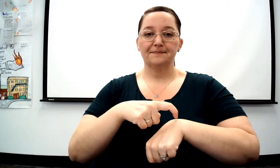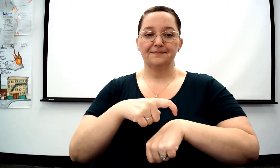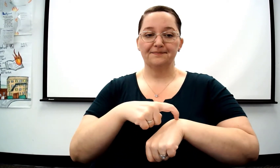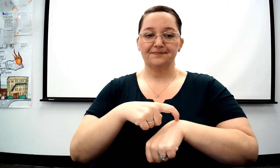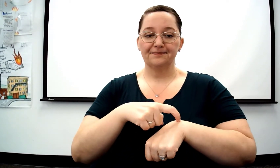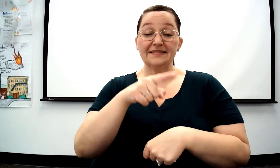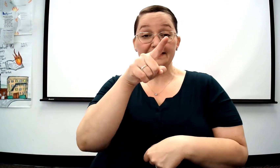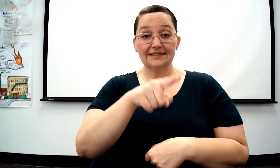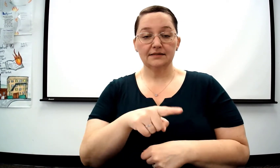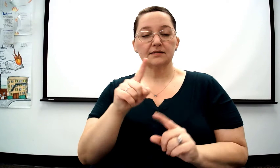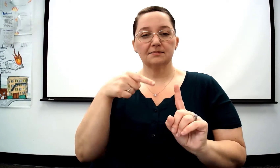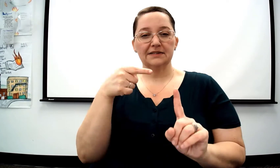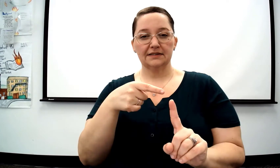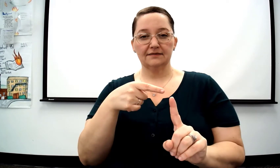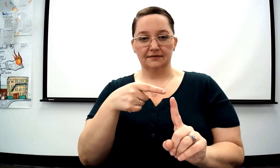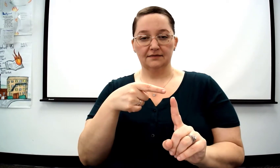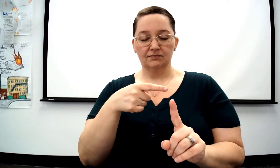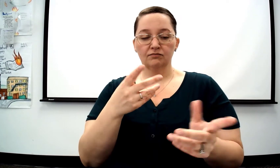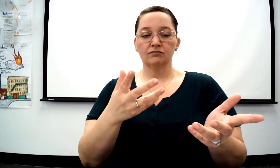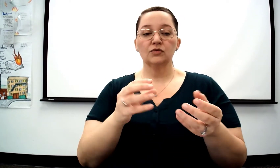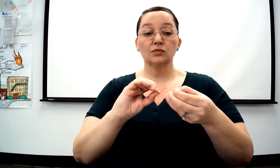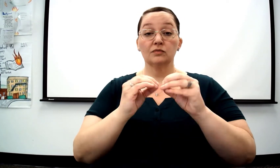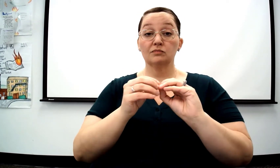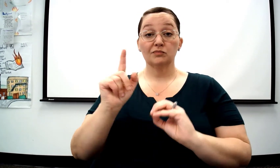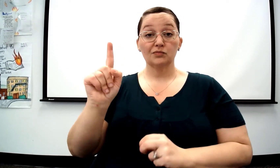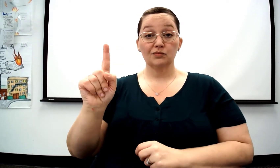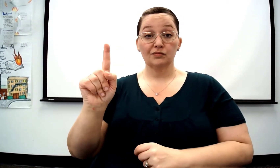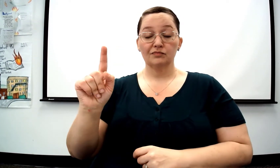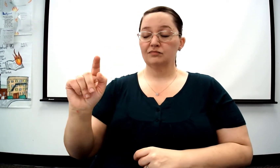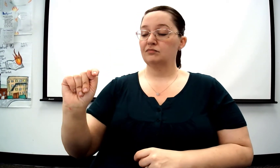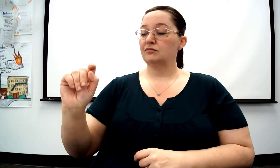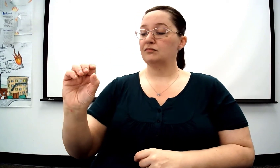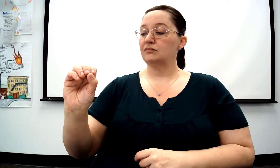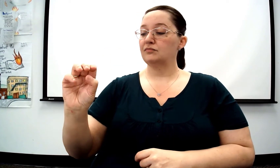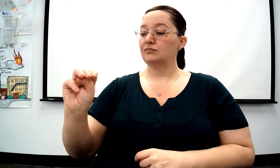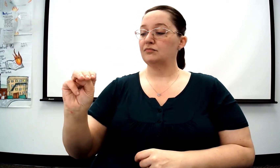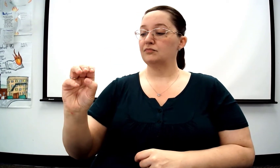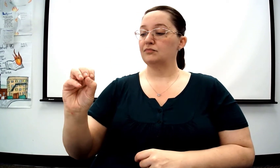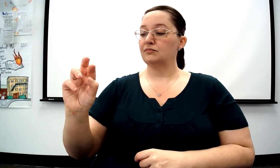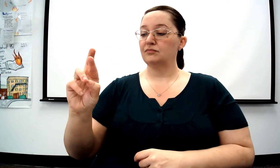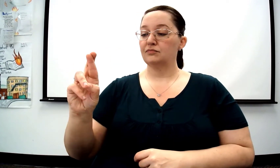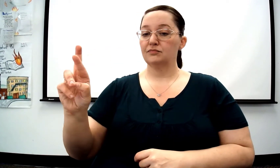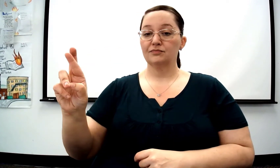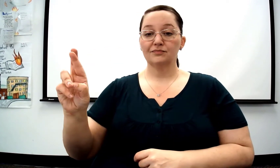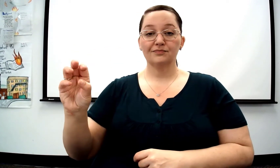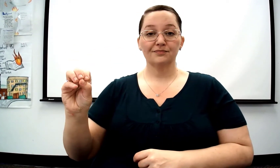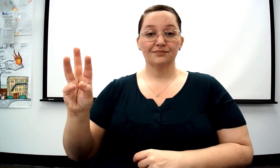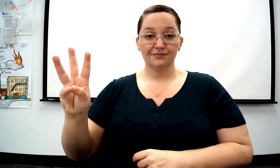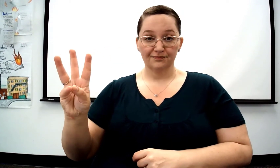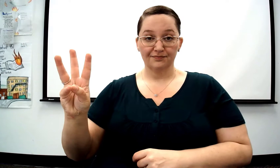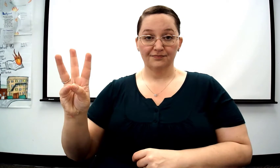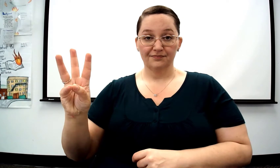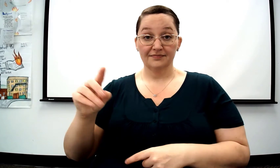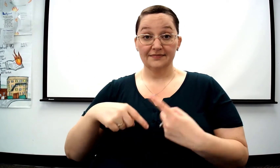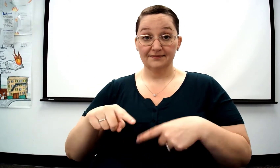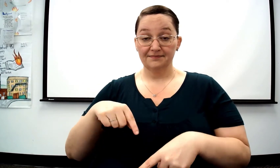And I'm going to start with our first part, our parts of time. Number 1, tomorrow.